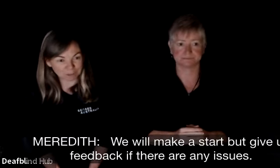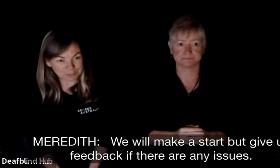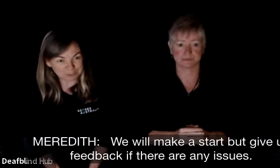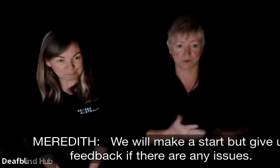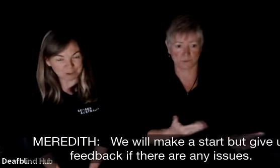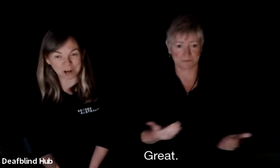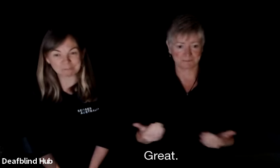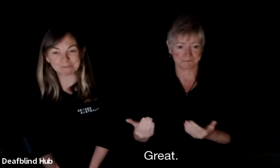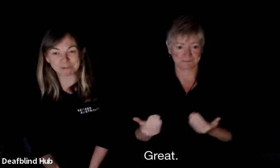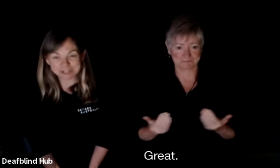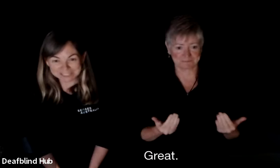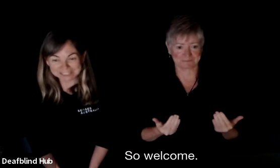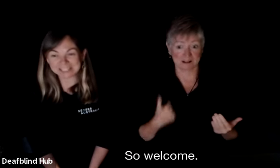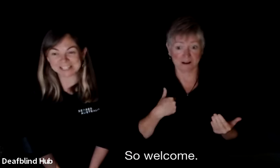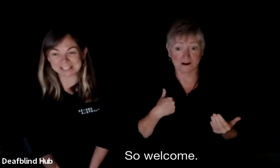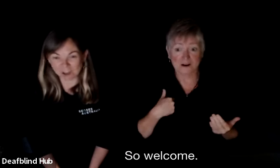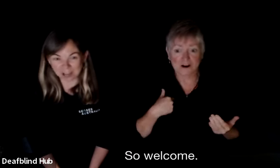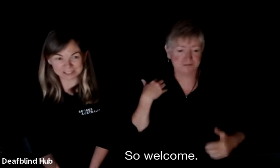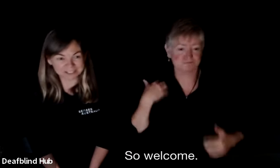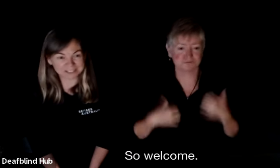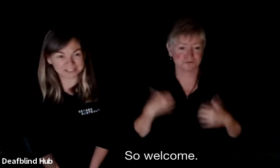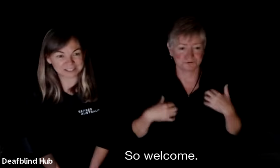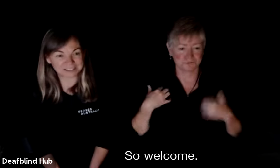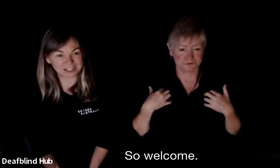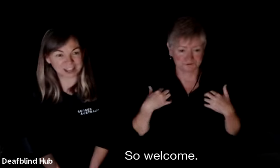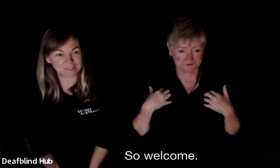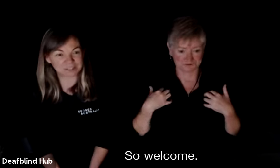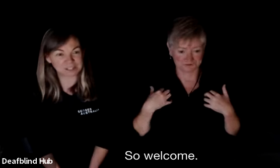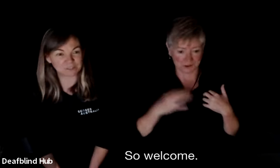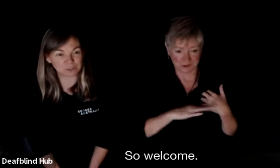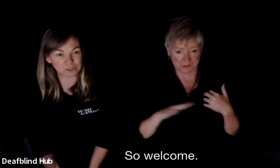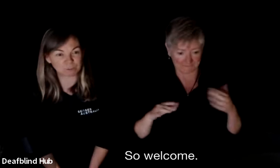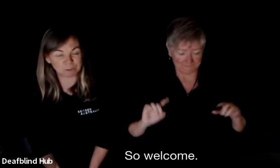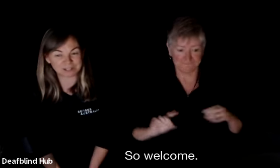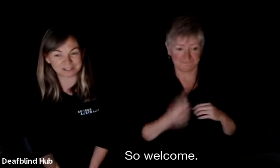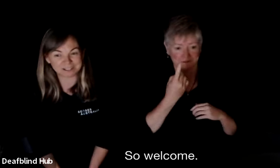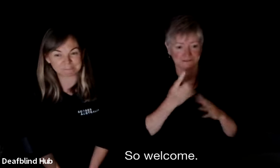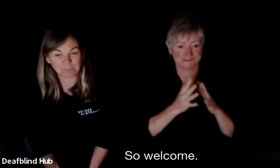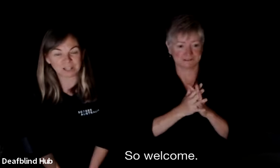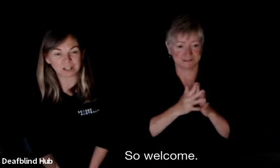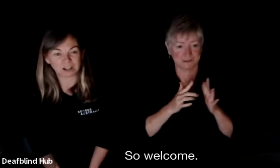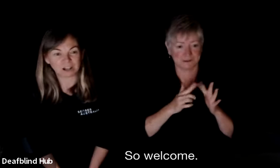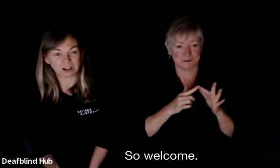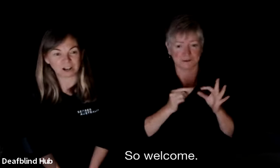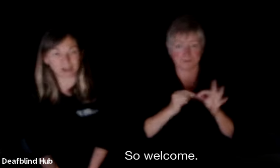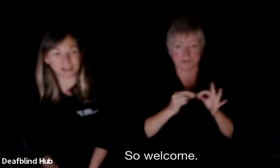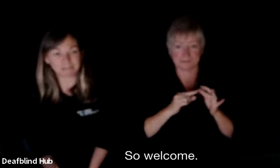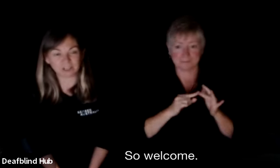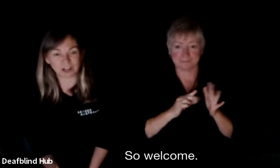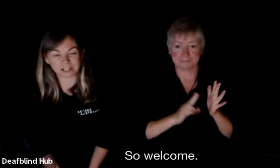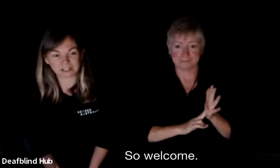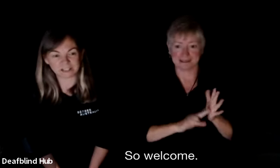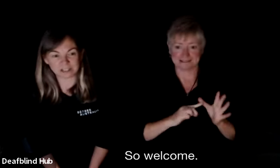So welcome. I'm really excited to have this first webinar.